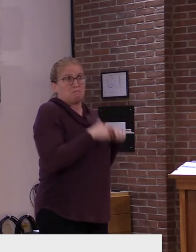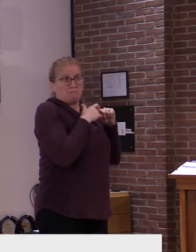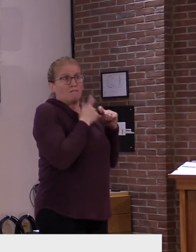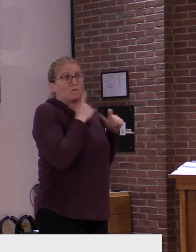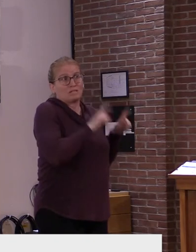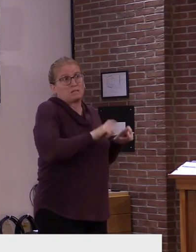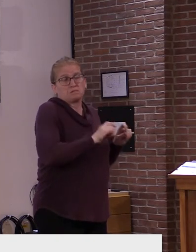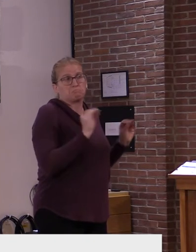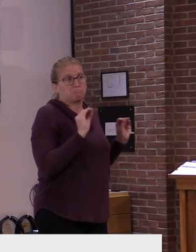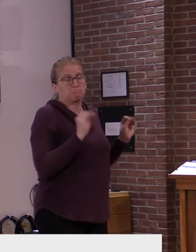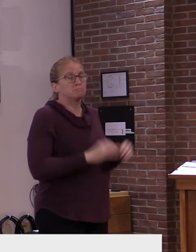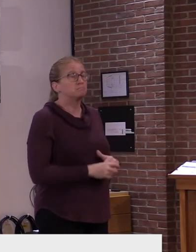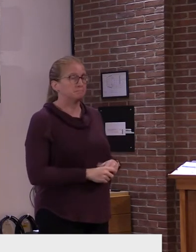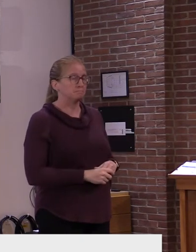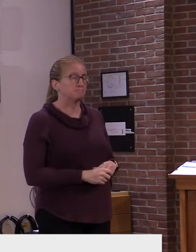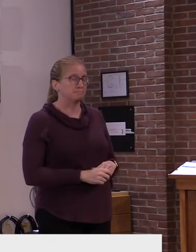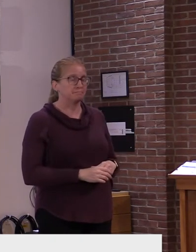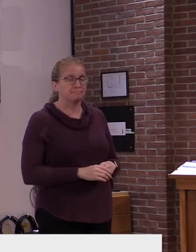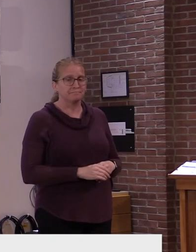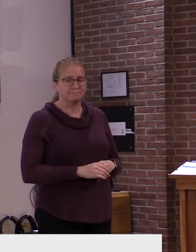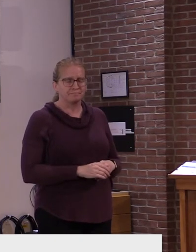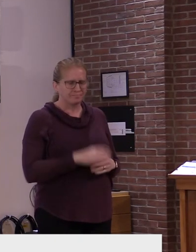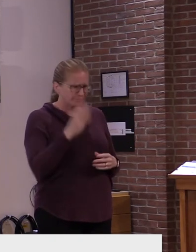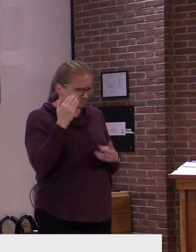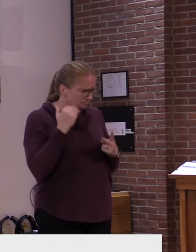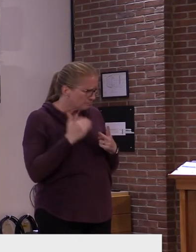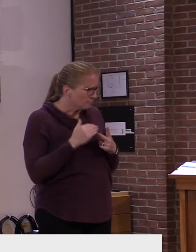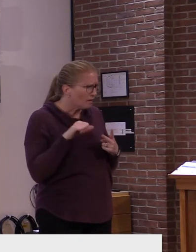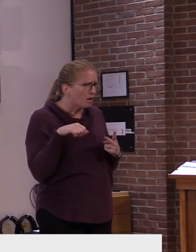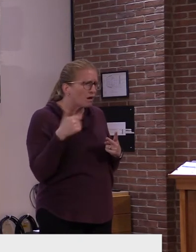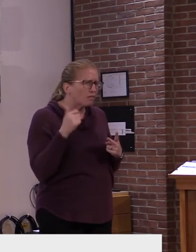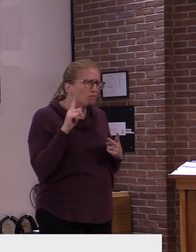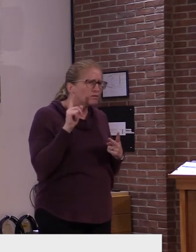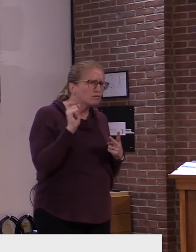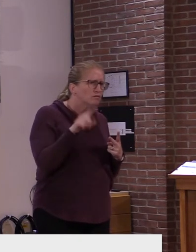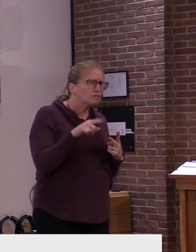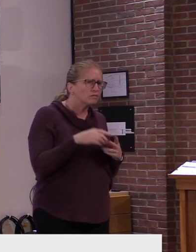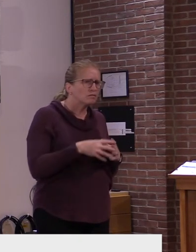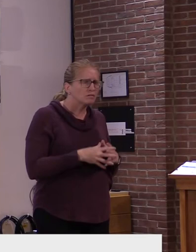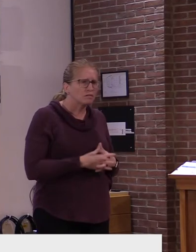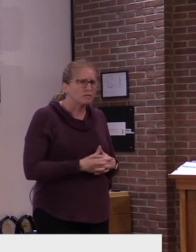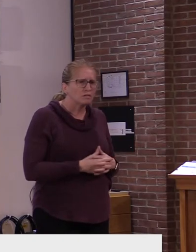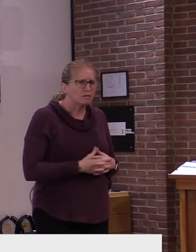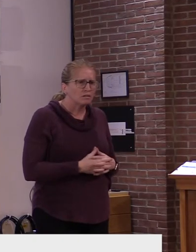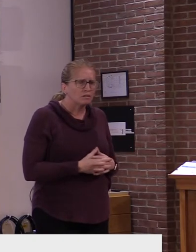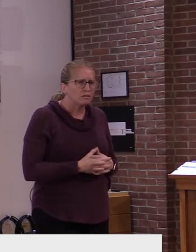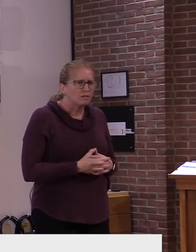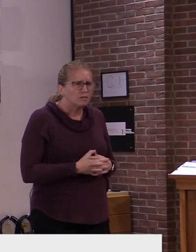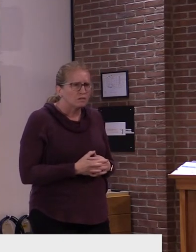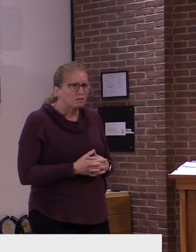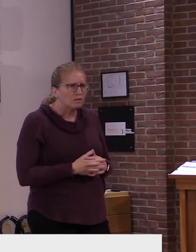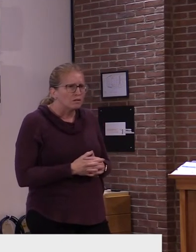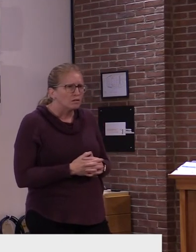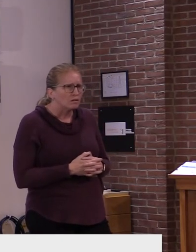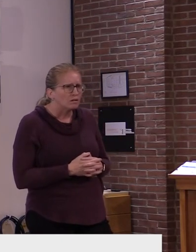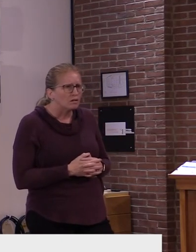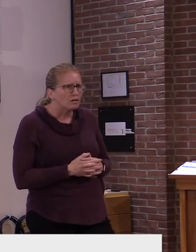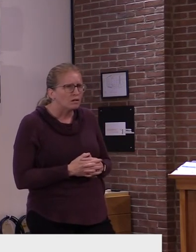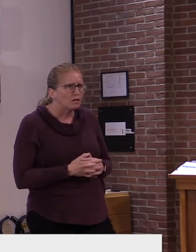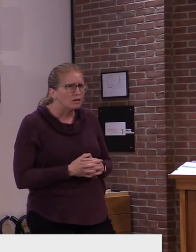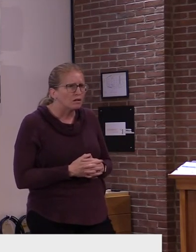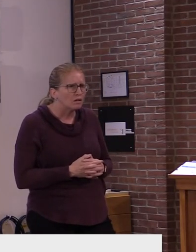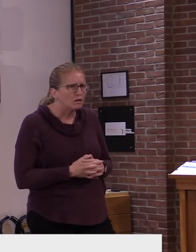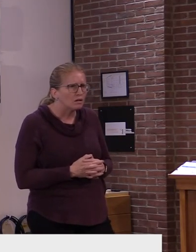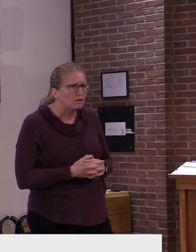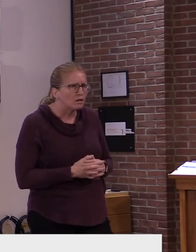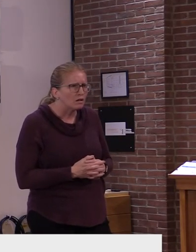And then the only other thing I wanted to ask about was the news out of Burlington's wastewater